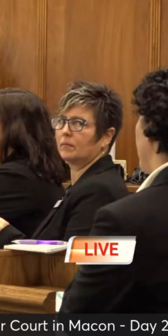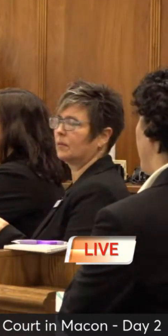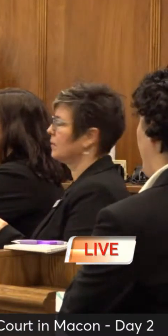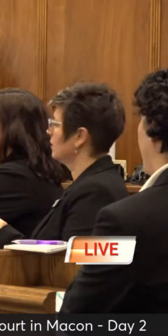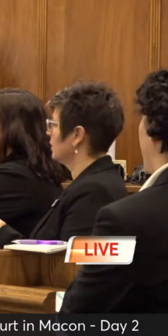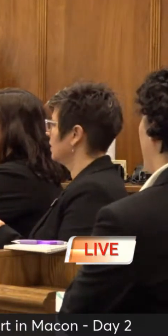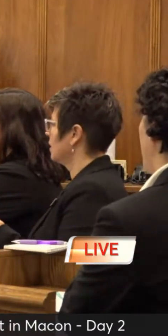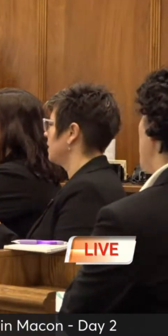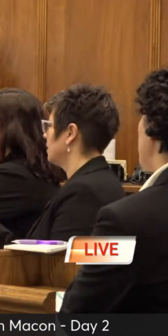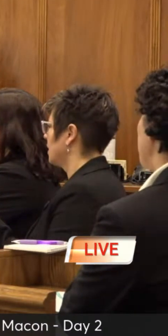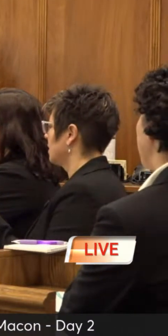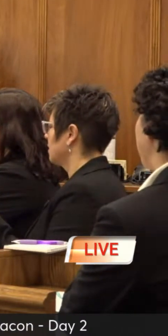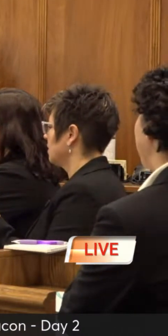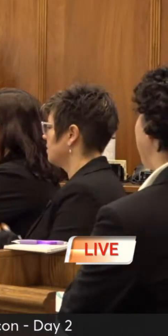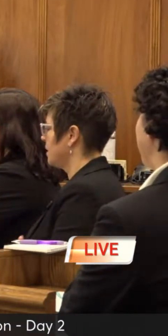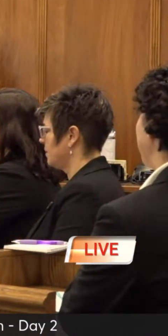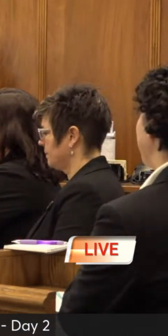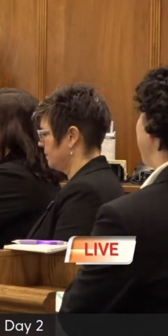Okay.